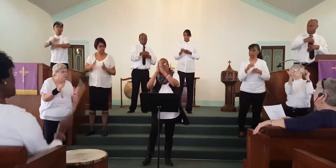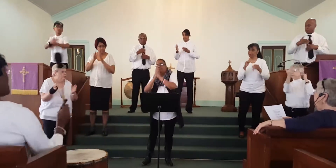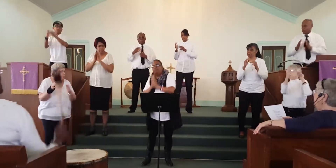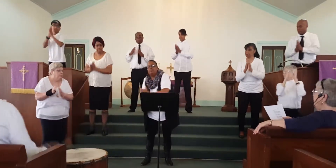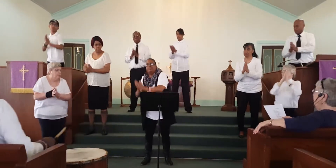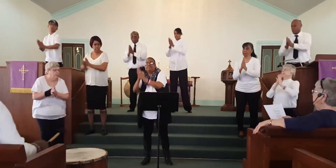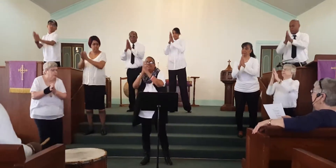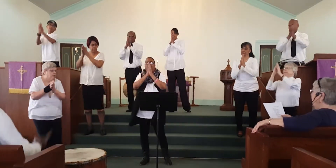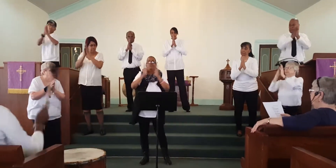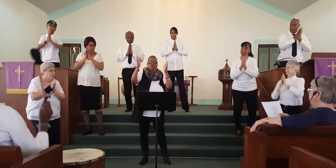In a prayer room.